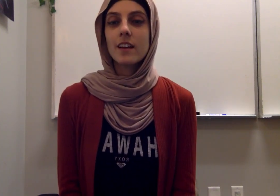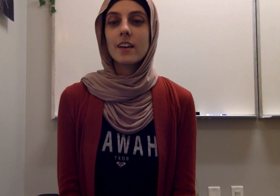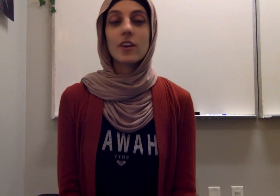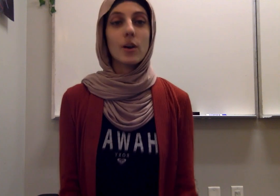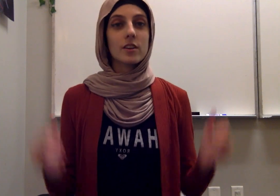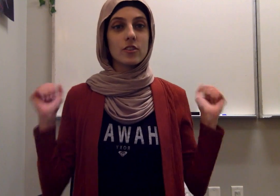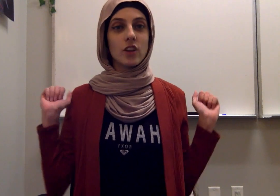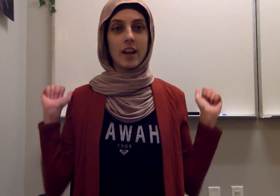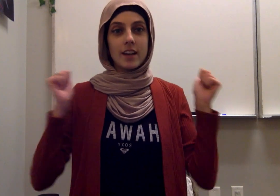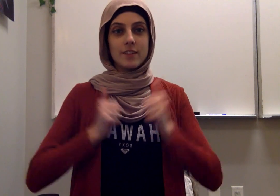Coat or jacket.